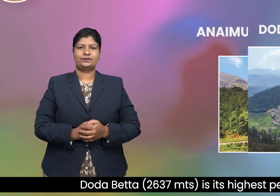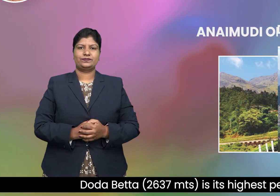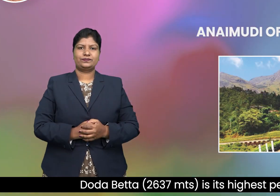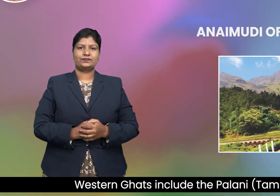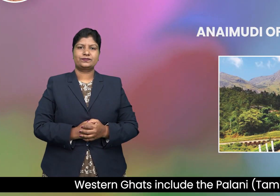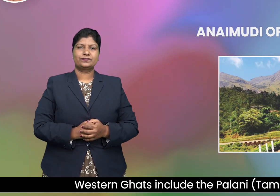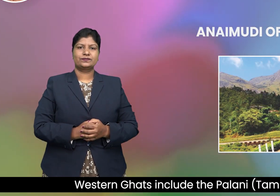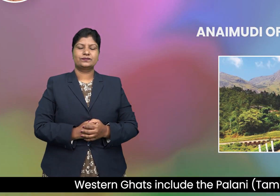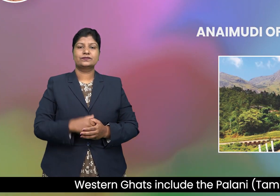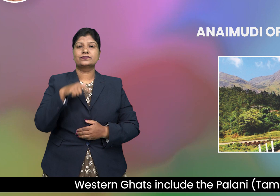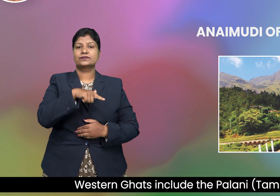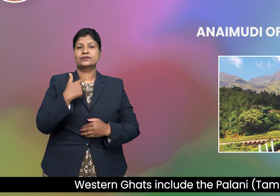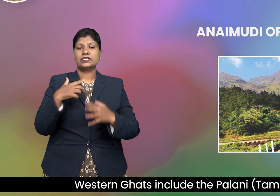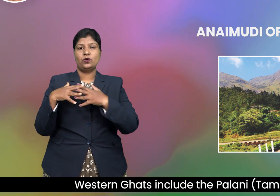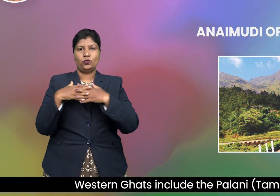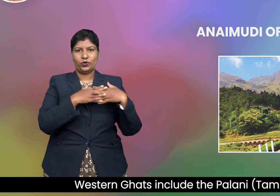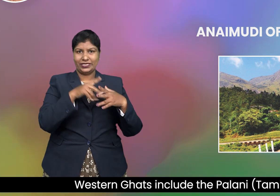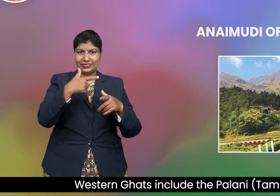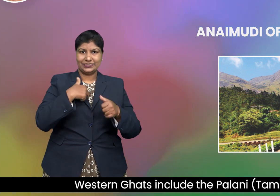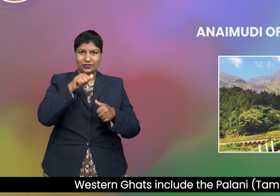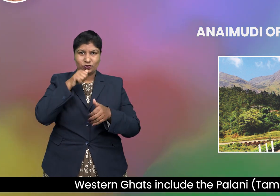western guards include